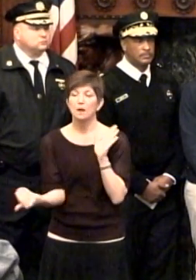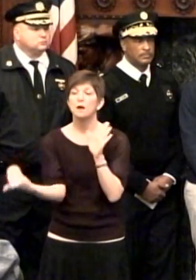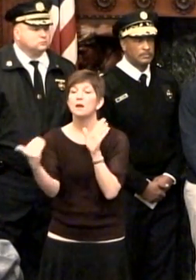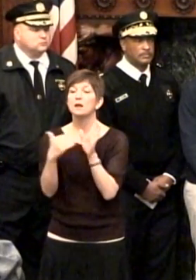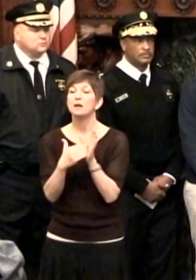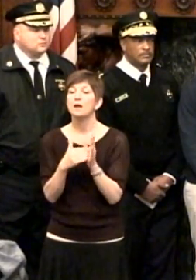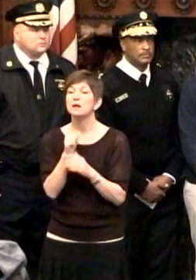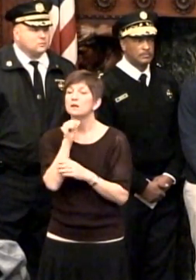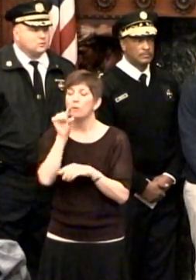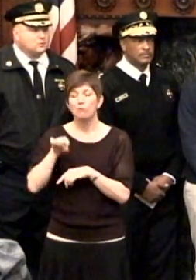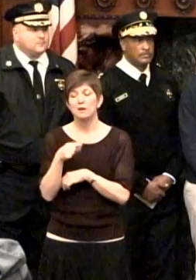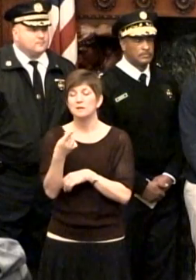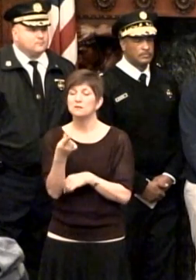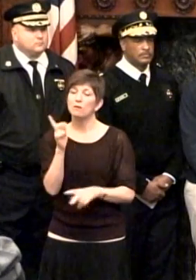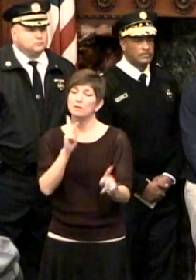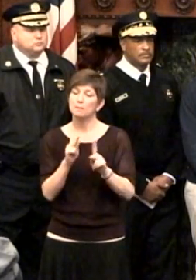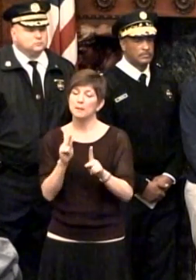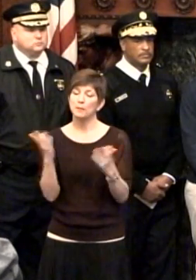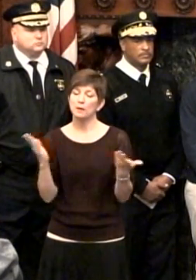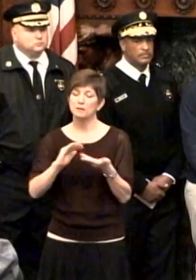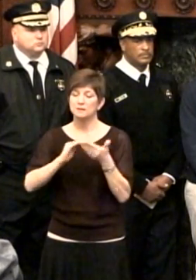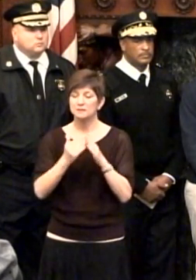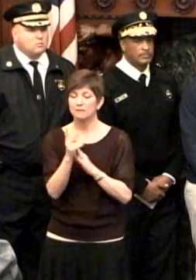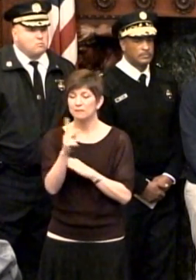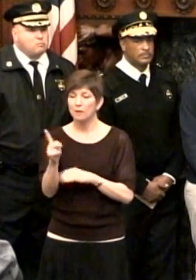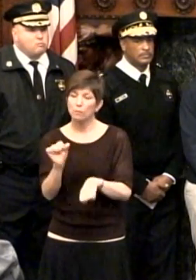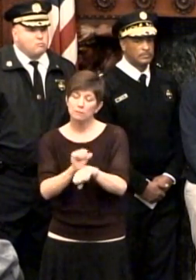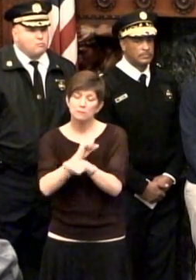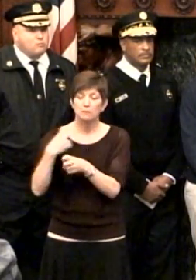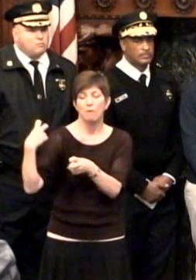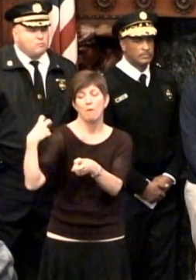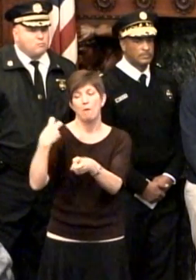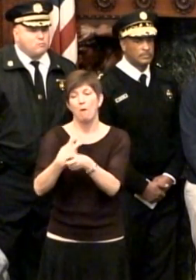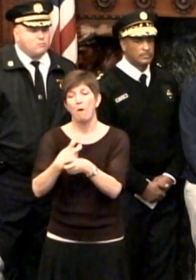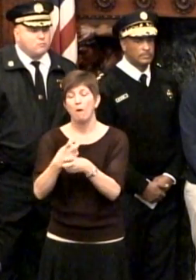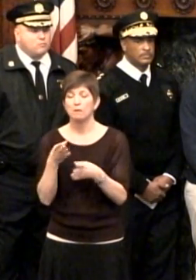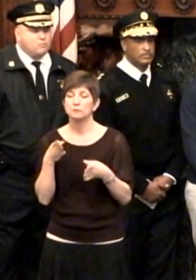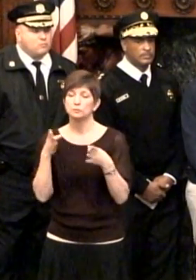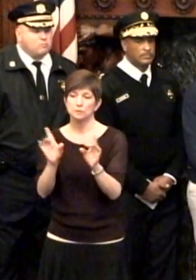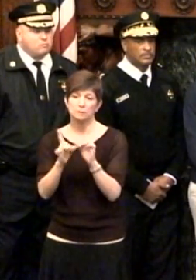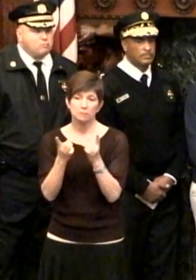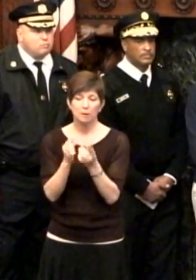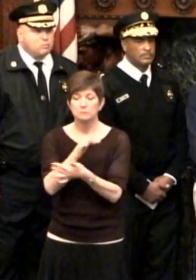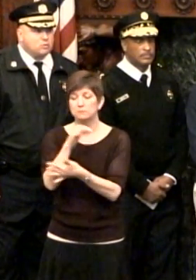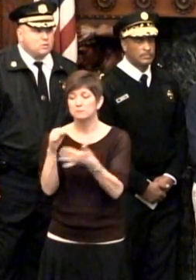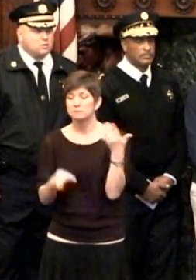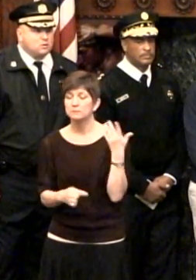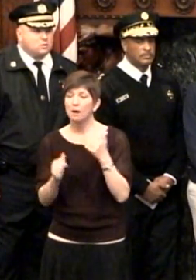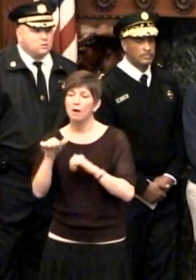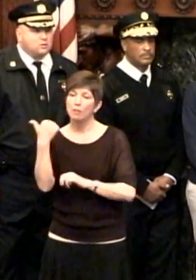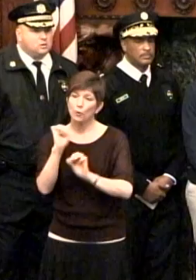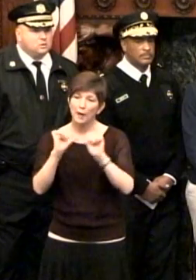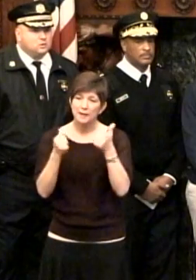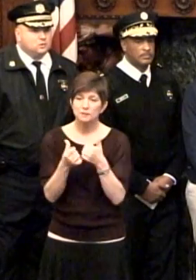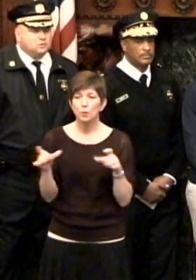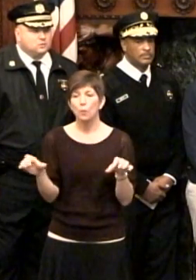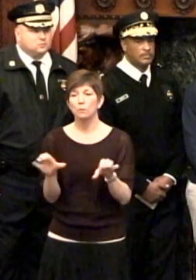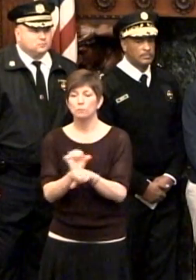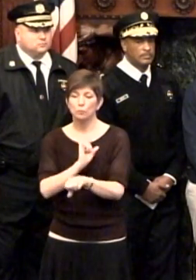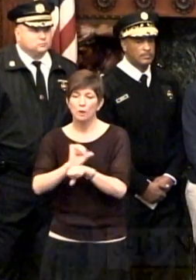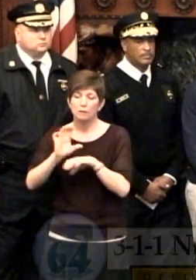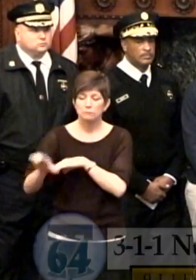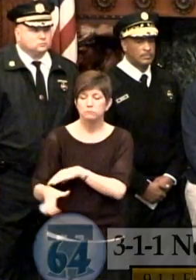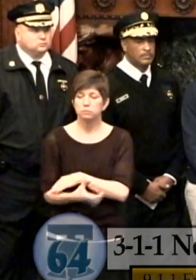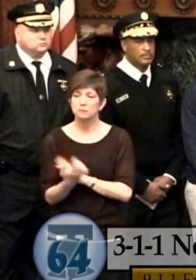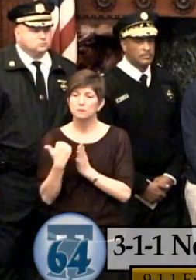you should not insult the great work of the men and women of the city of Philadelphia who are out doing this work on behalf of